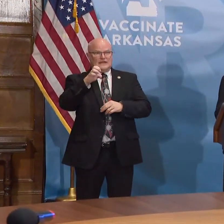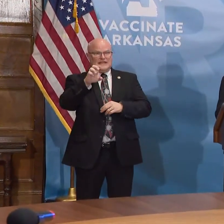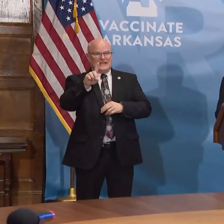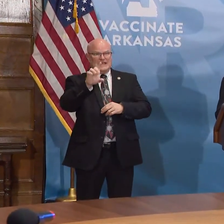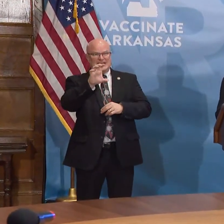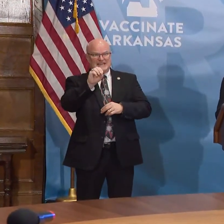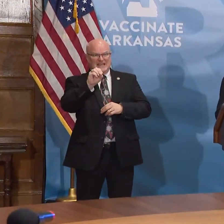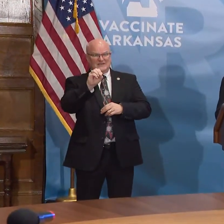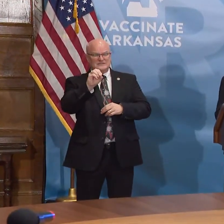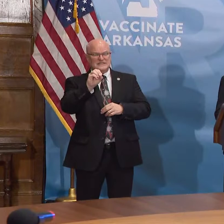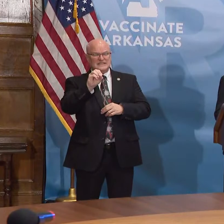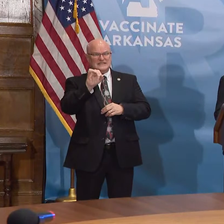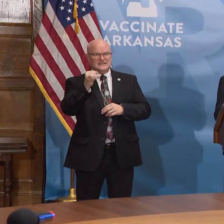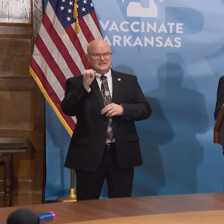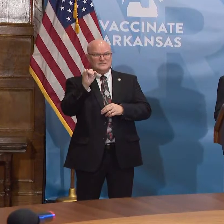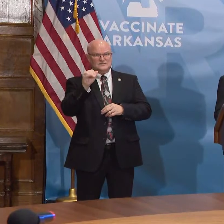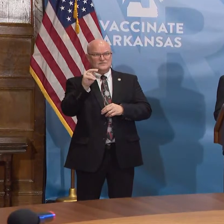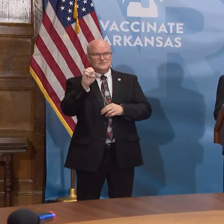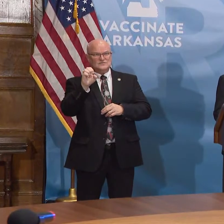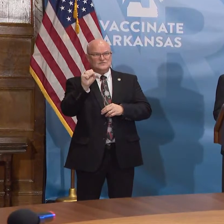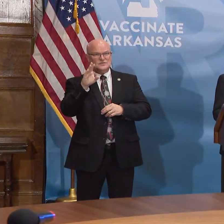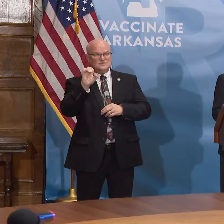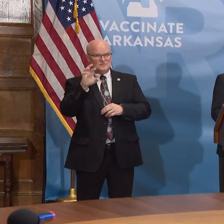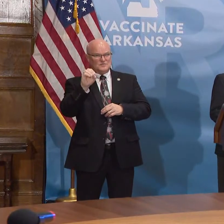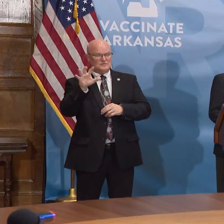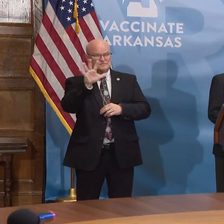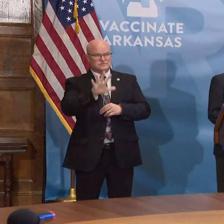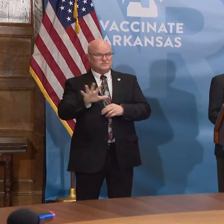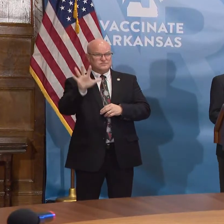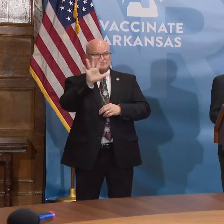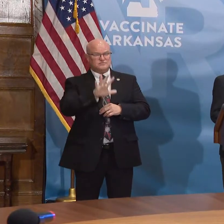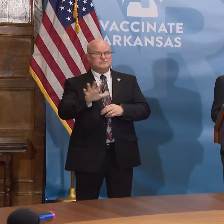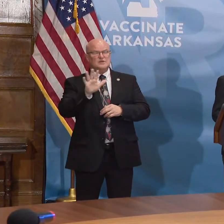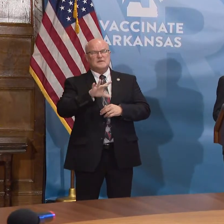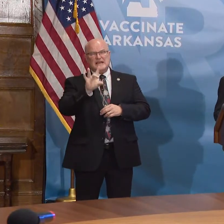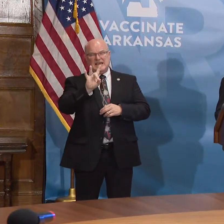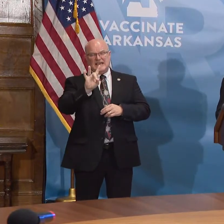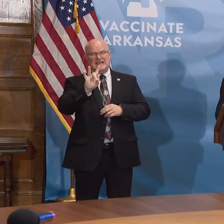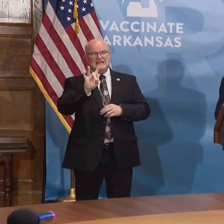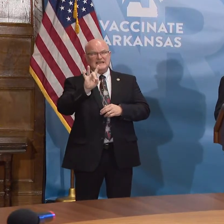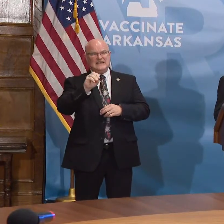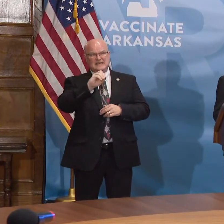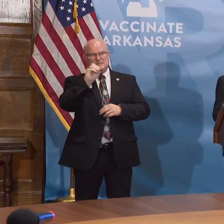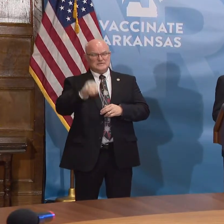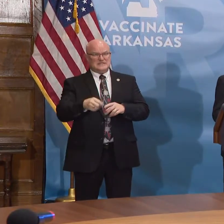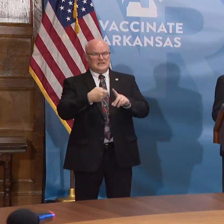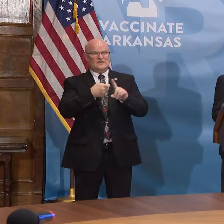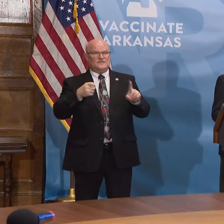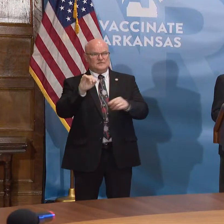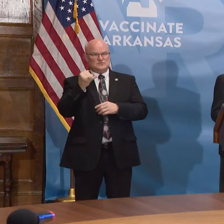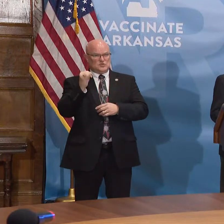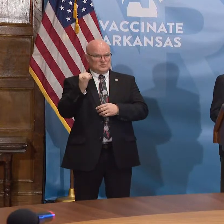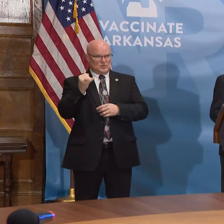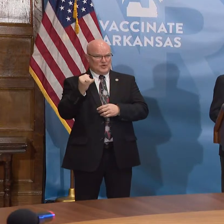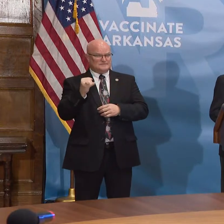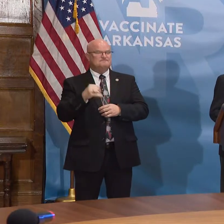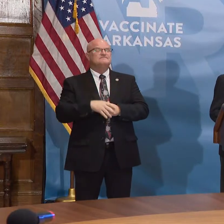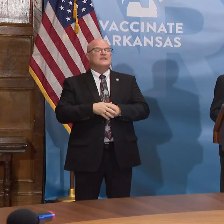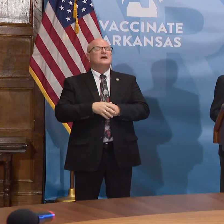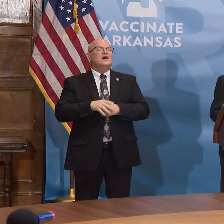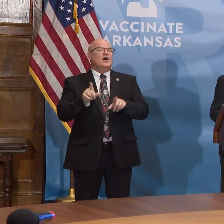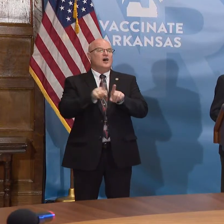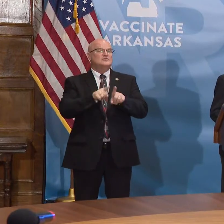area, and as pointed out, was in the approximately 80% of those cases are coming from Jonesboro. What's